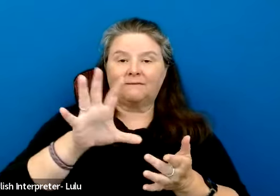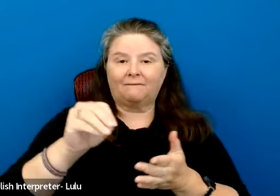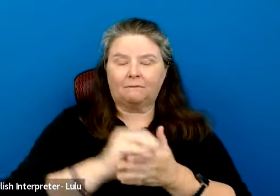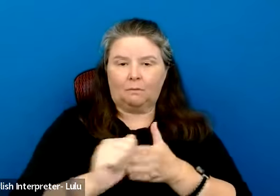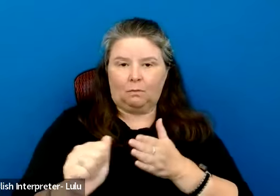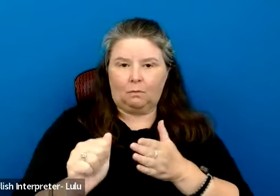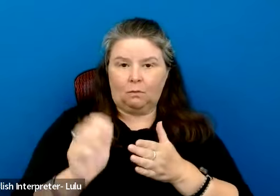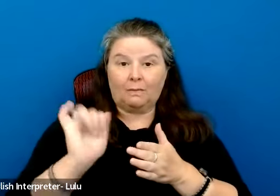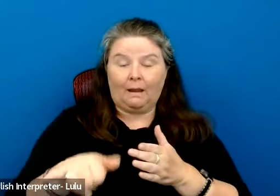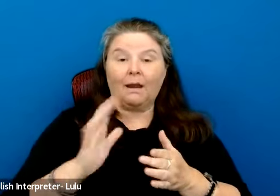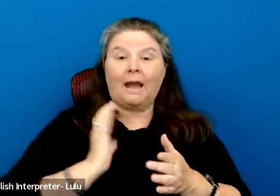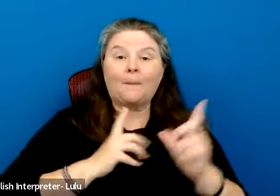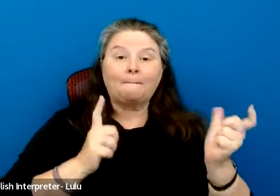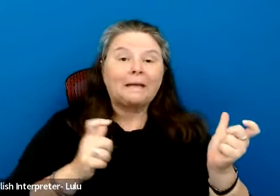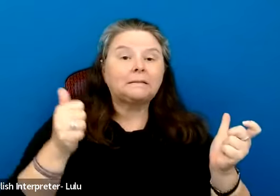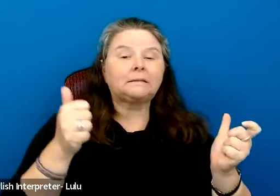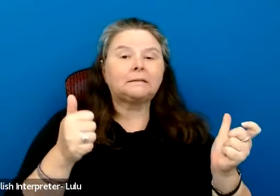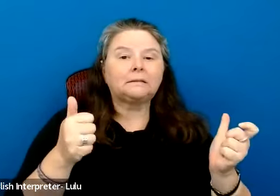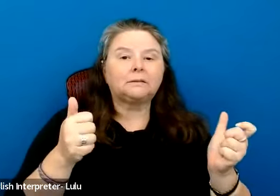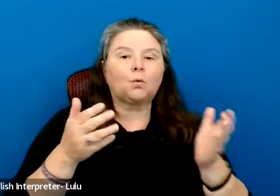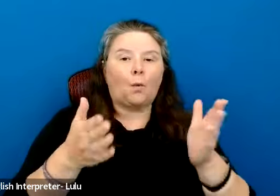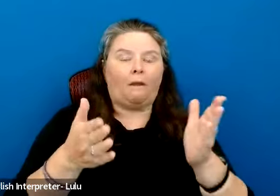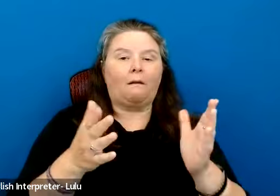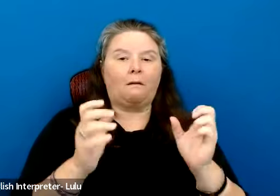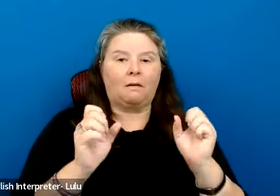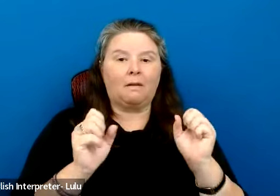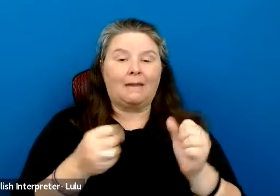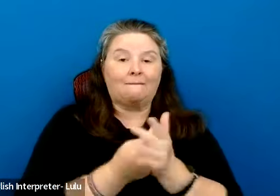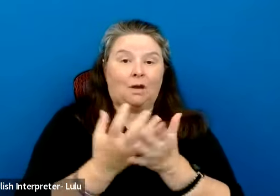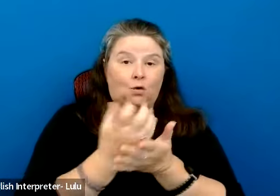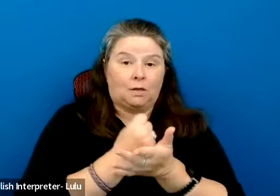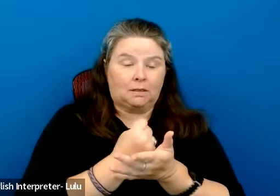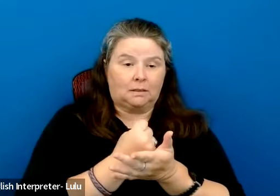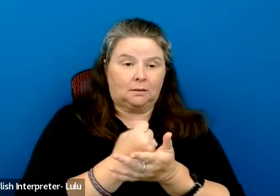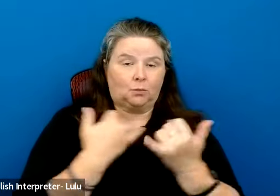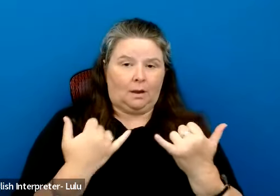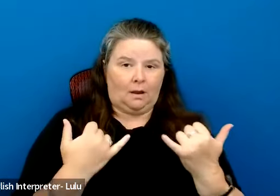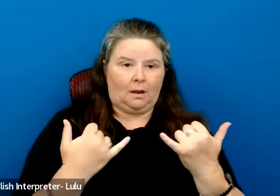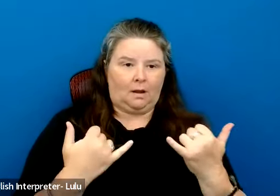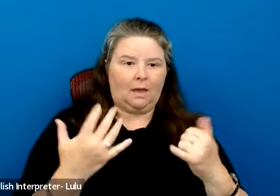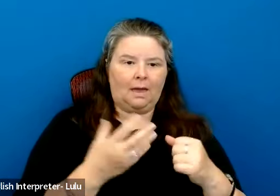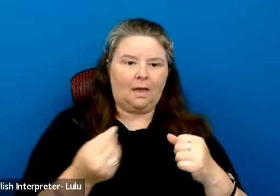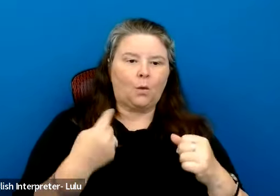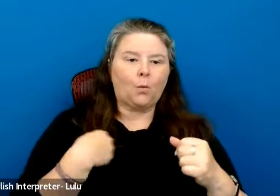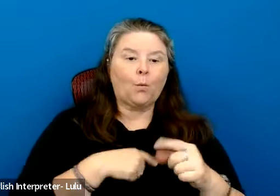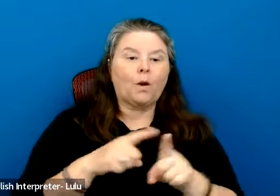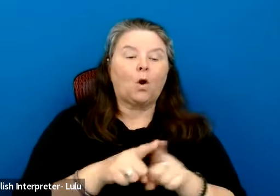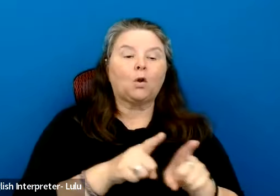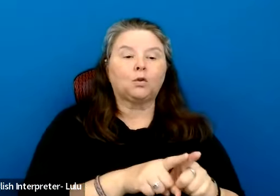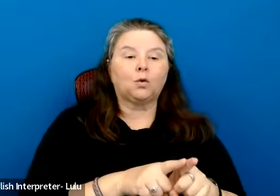$7,750. That is our biggest way of fundraising currently. And we